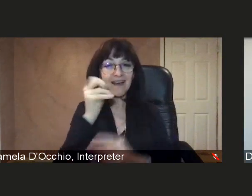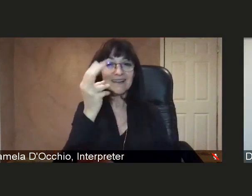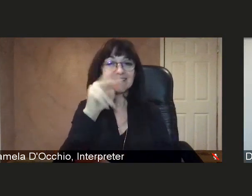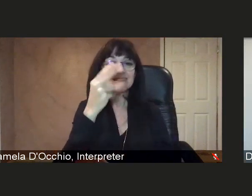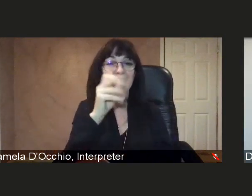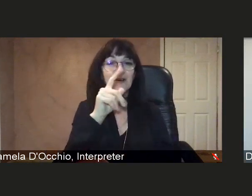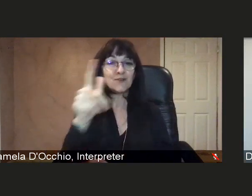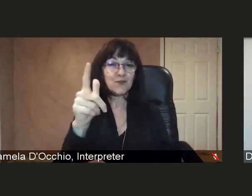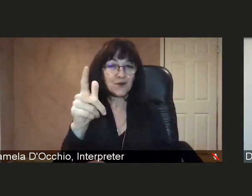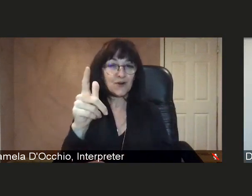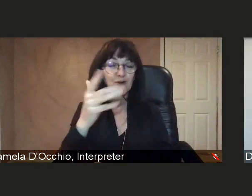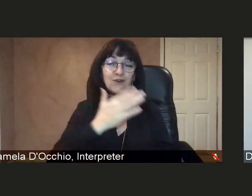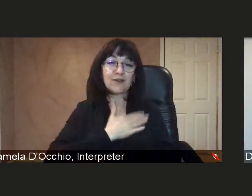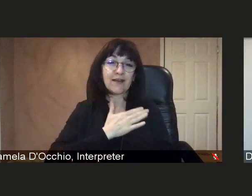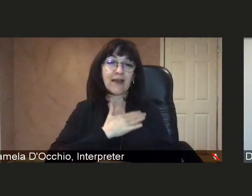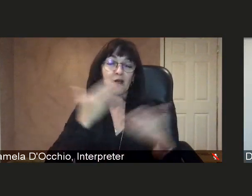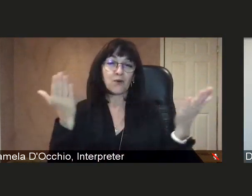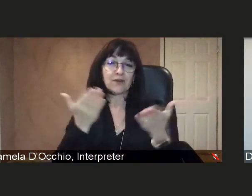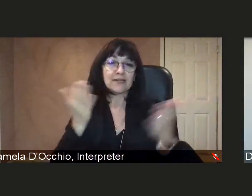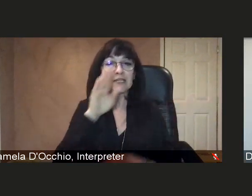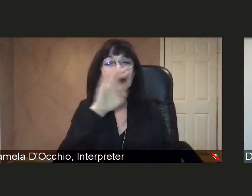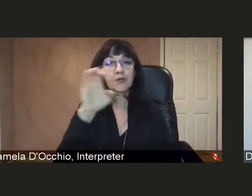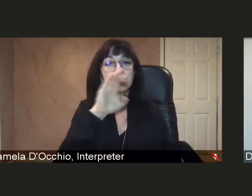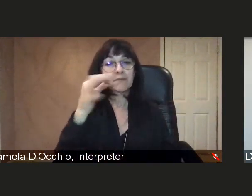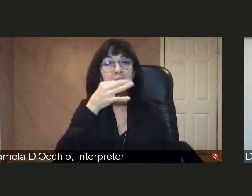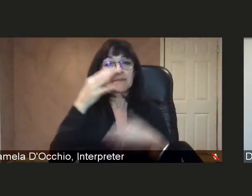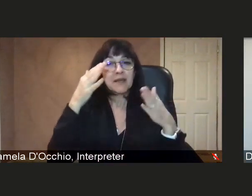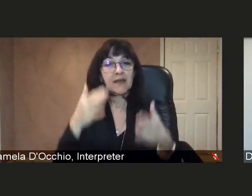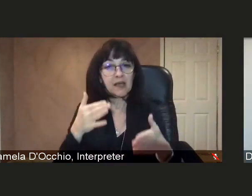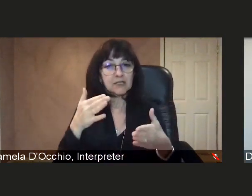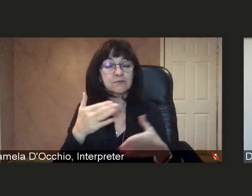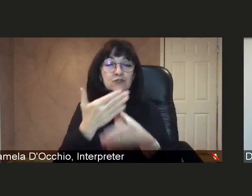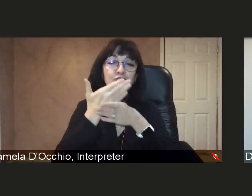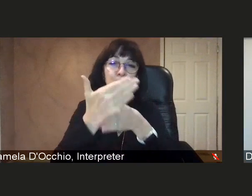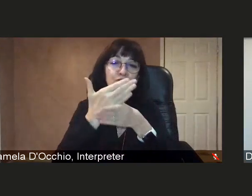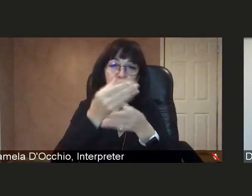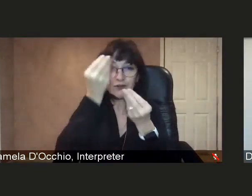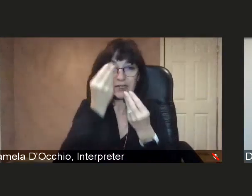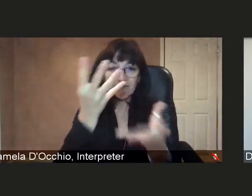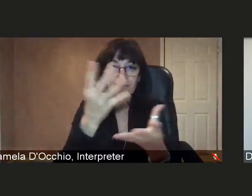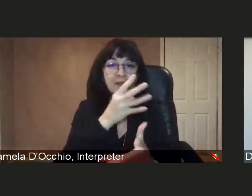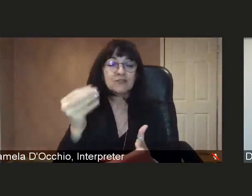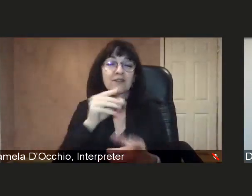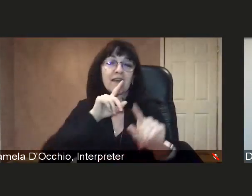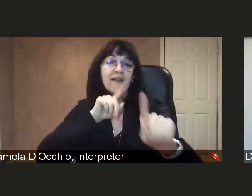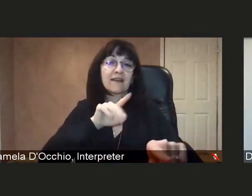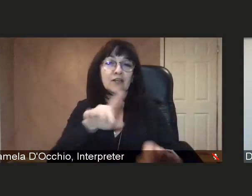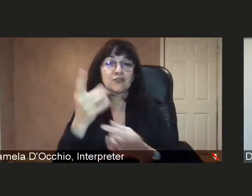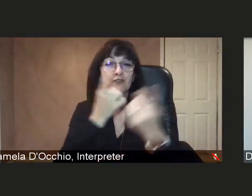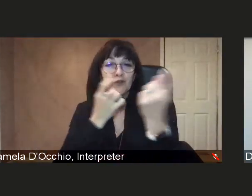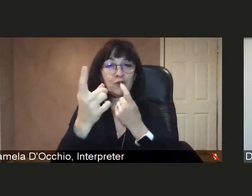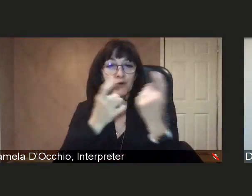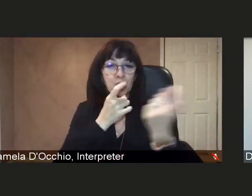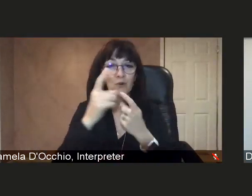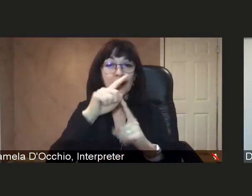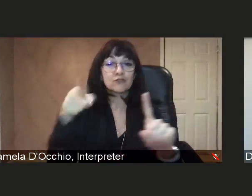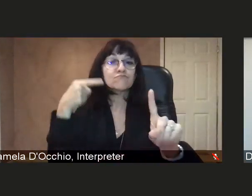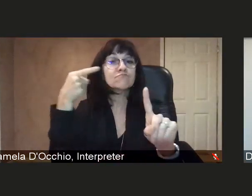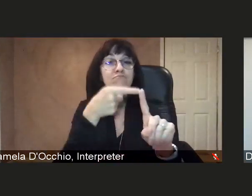Beebe experts share information and answer your questions about the current COVID-19